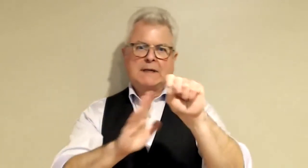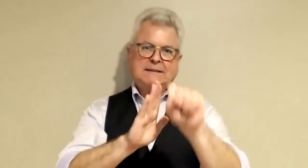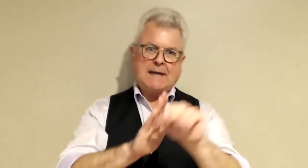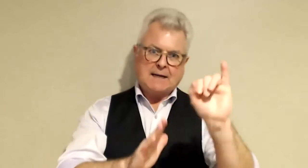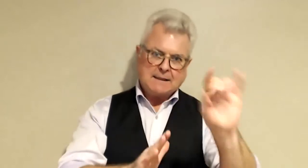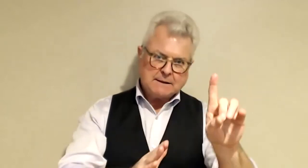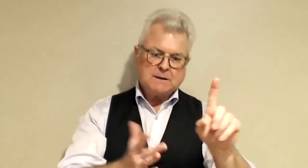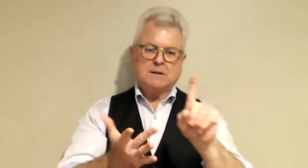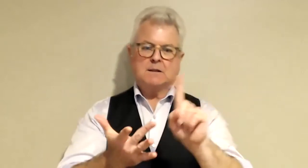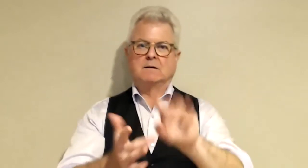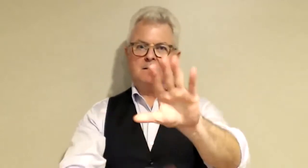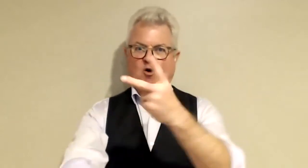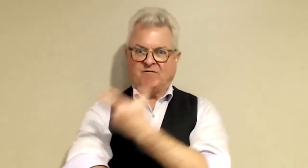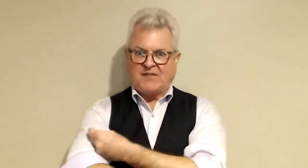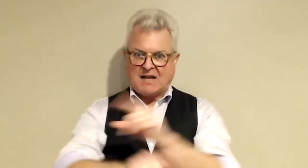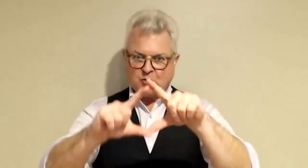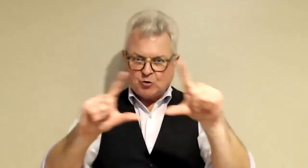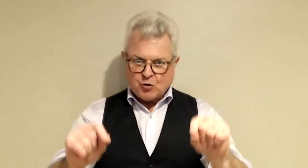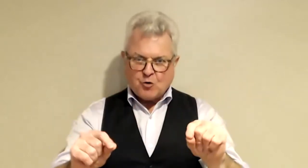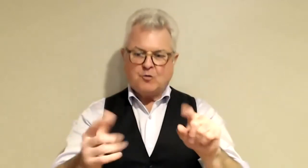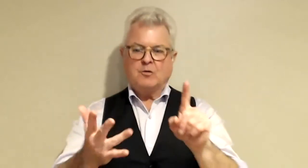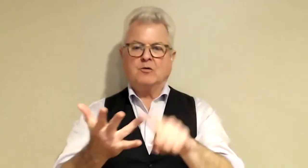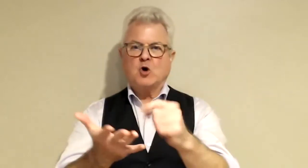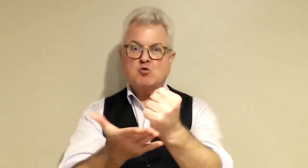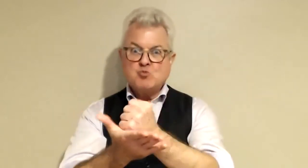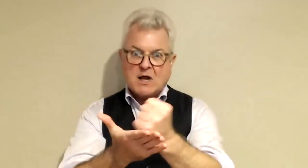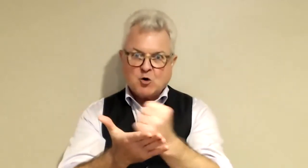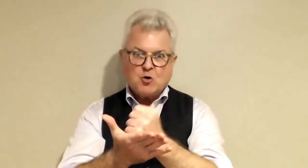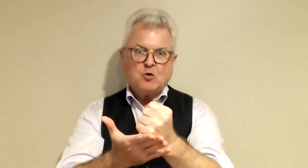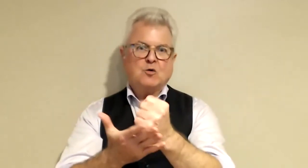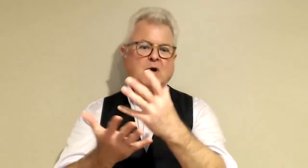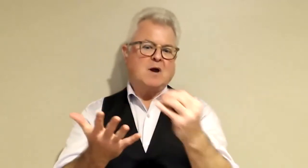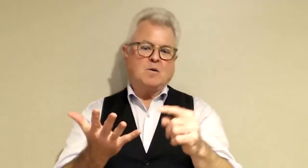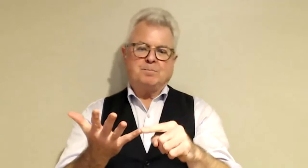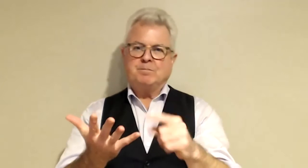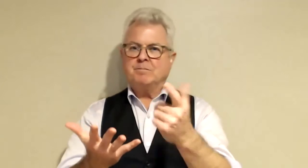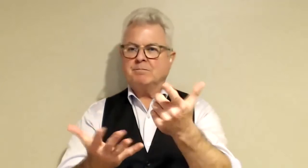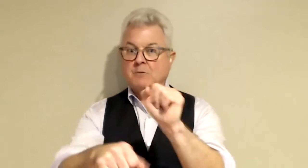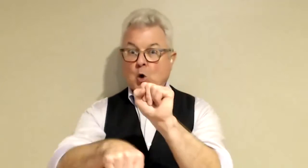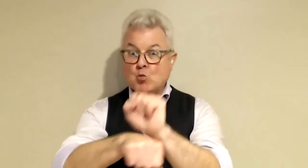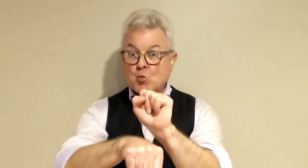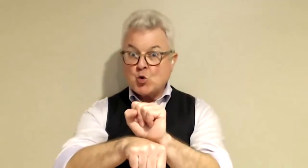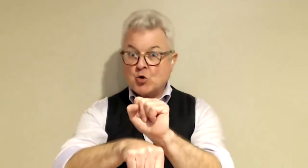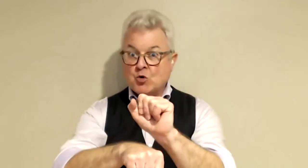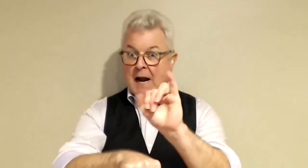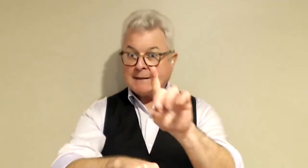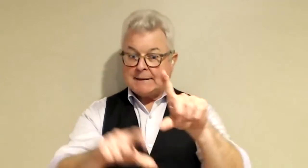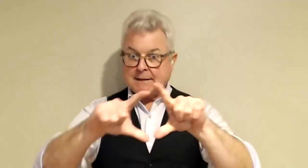and so forth, your state ID, your vaccine cards, your credit cards, to make sure that you have extra copies of